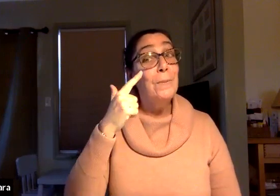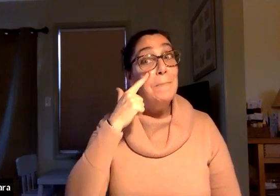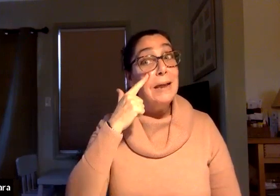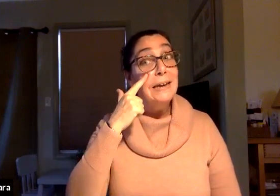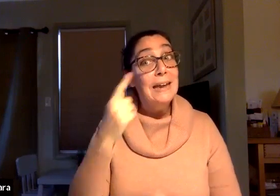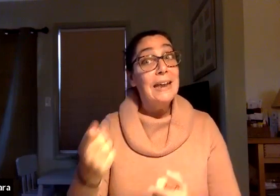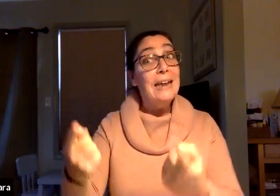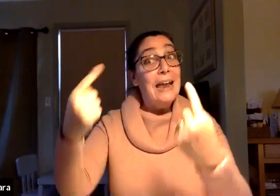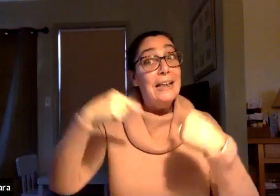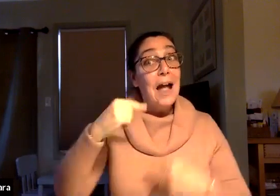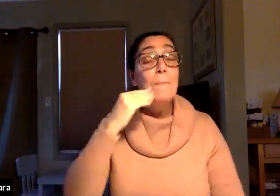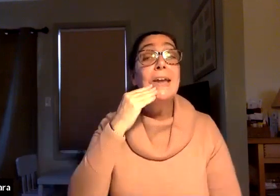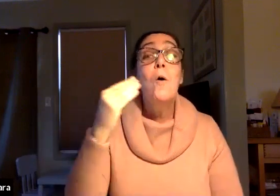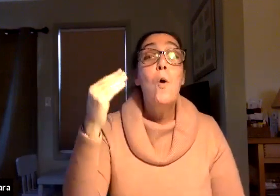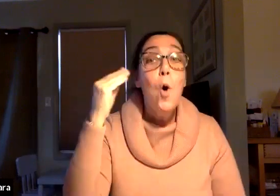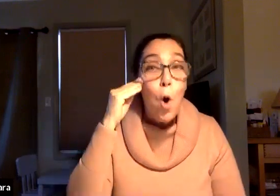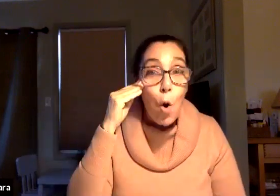Father, Min, coming home.